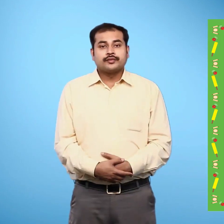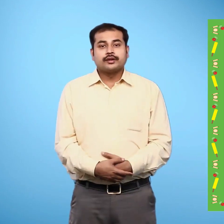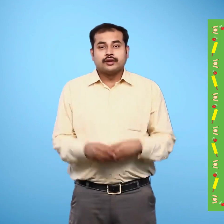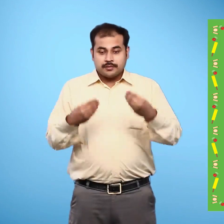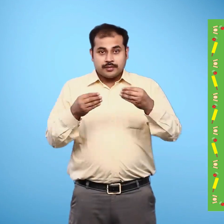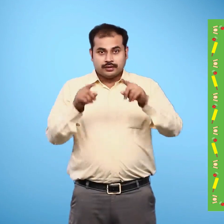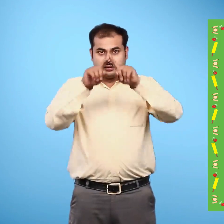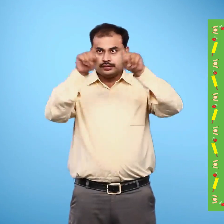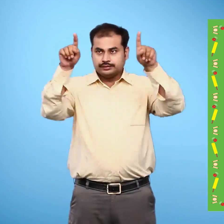Take a sheet of paper.